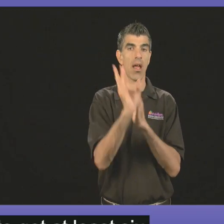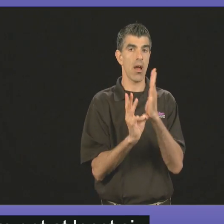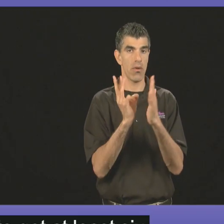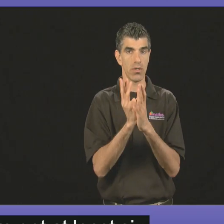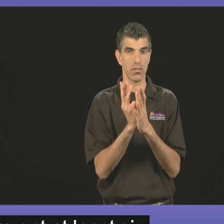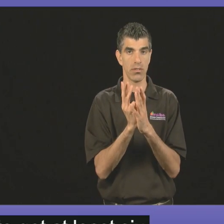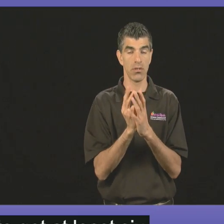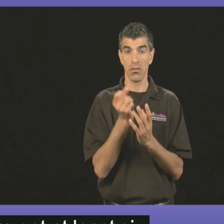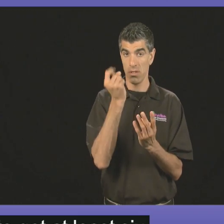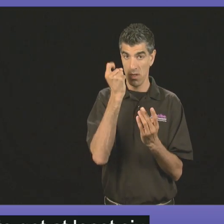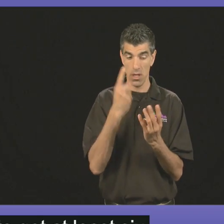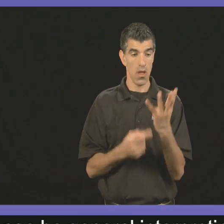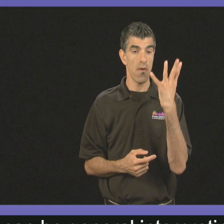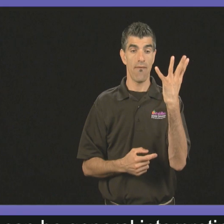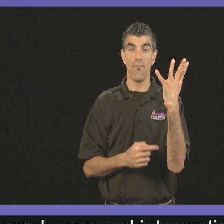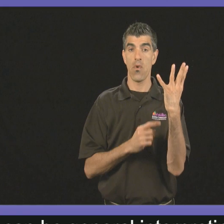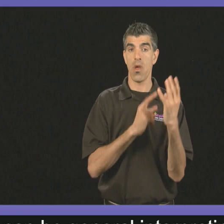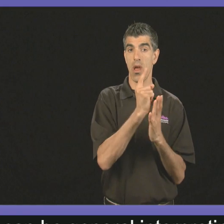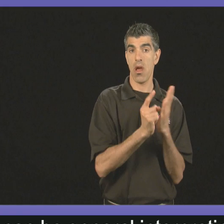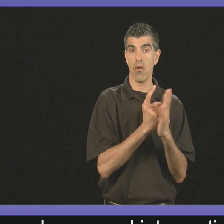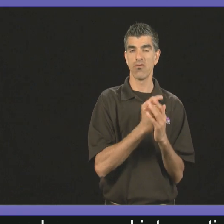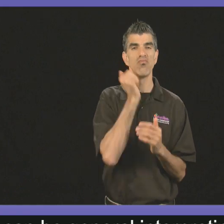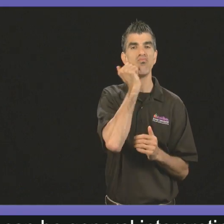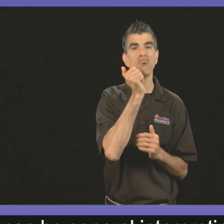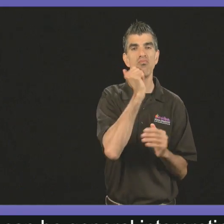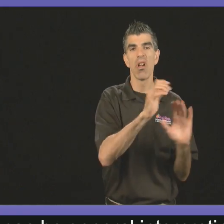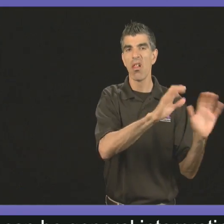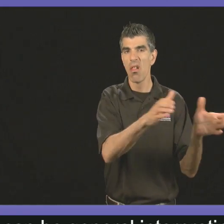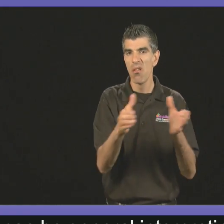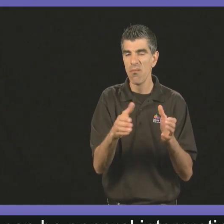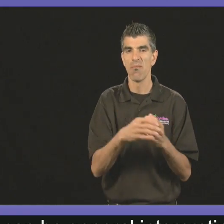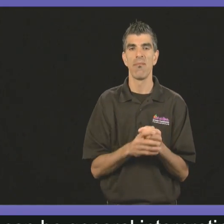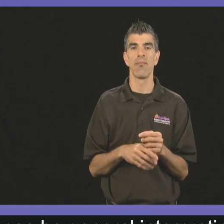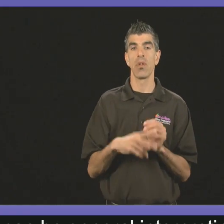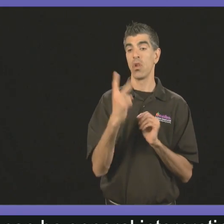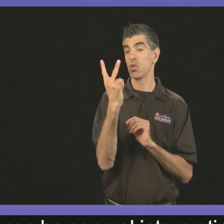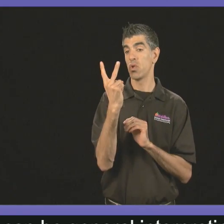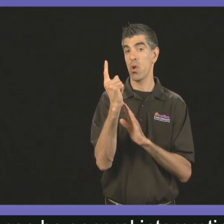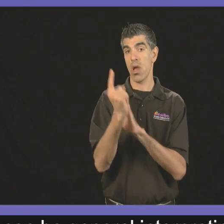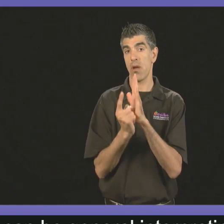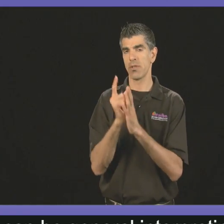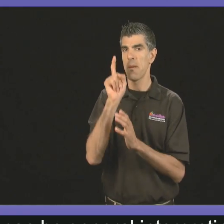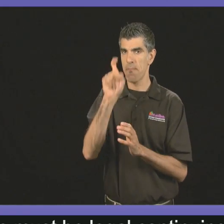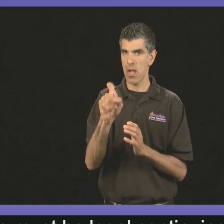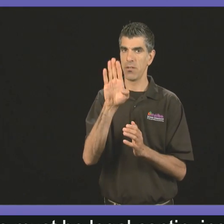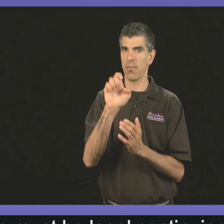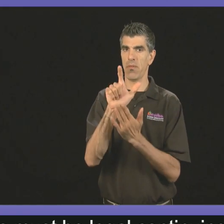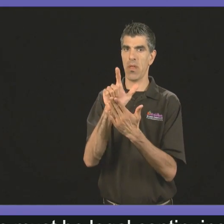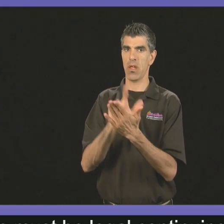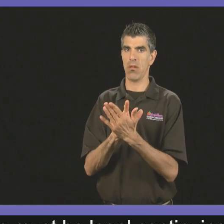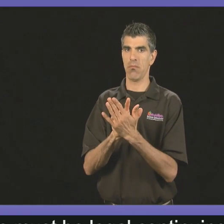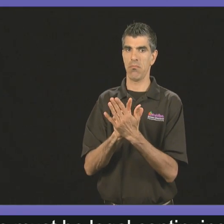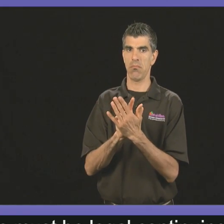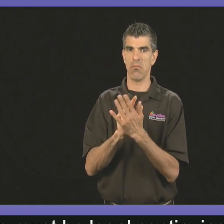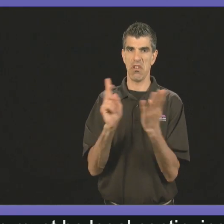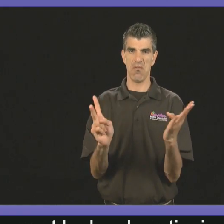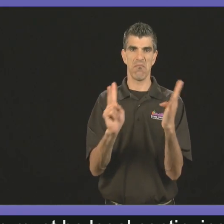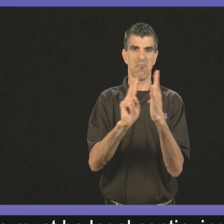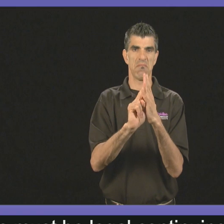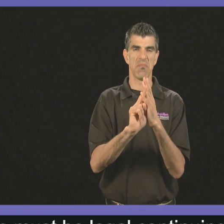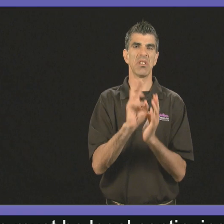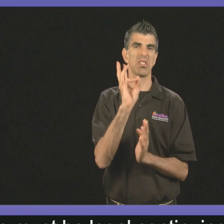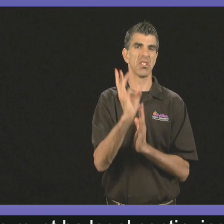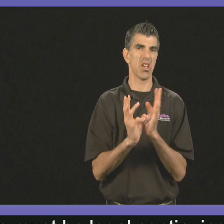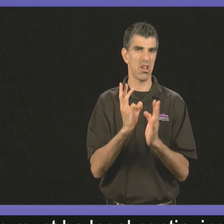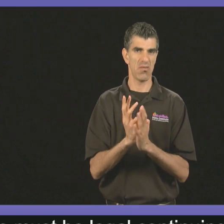of continuing education, 4 of which can be general interpreting continuing education, and 2 hours must be legal